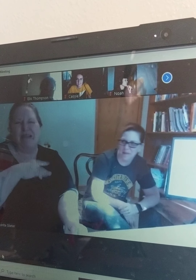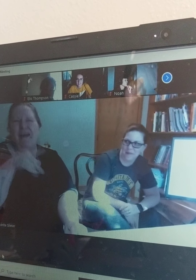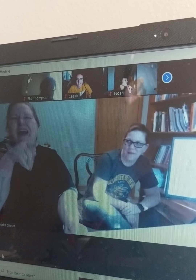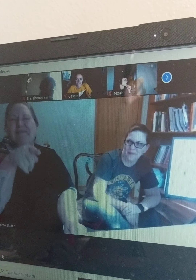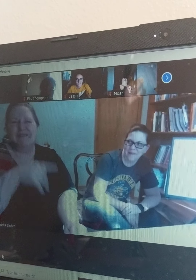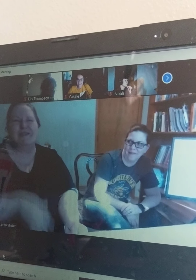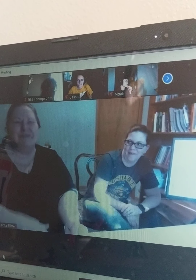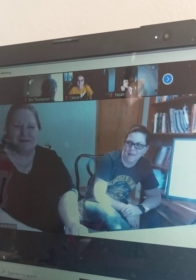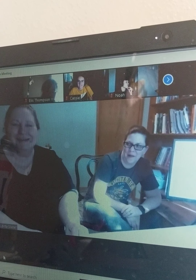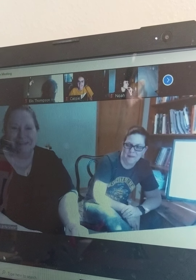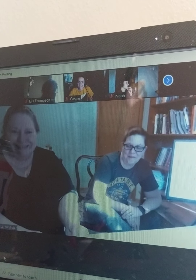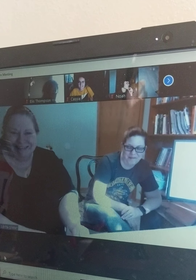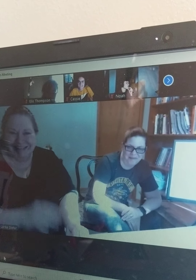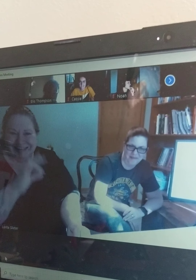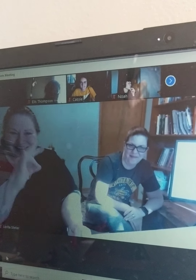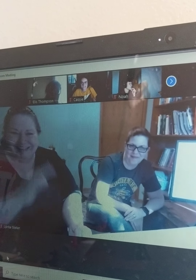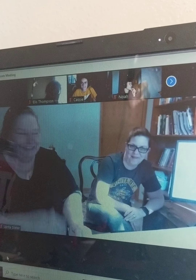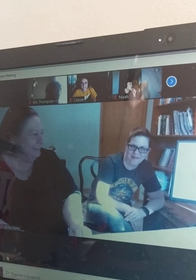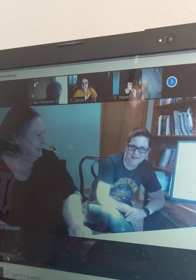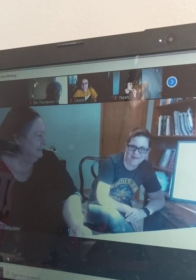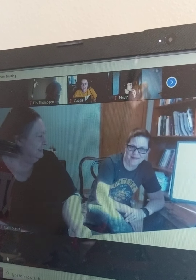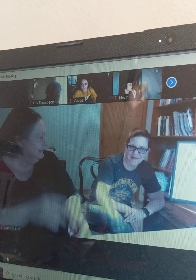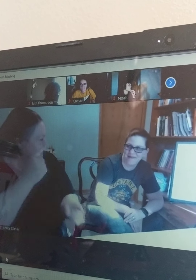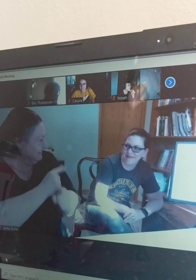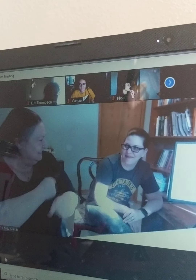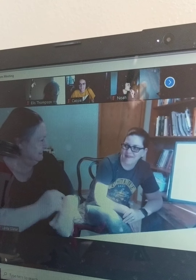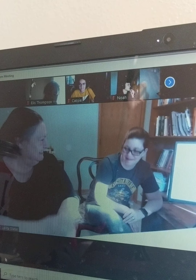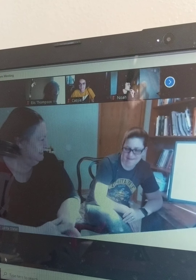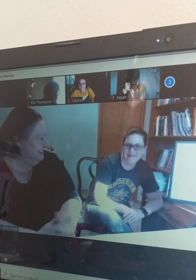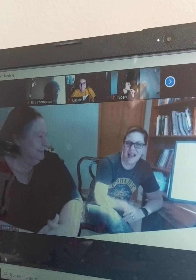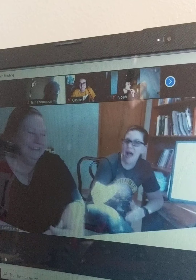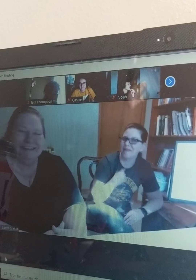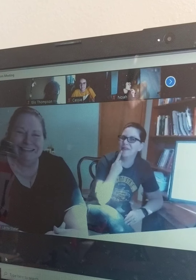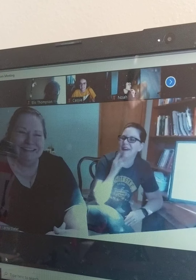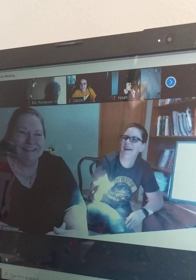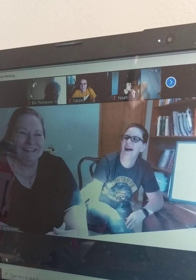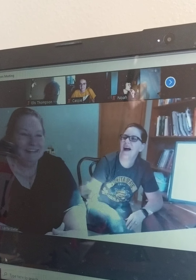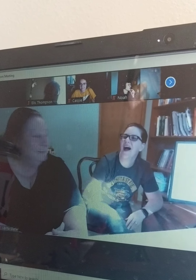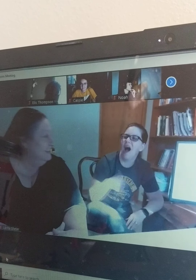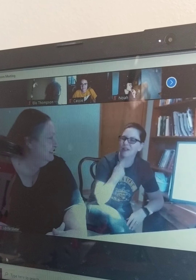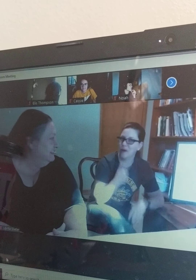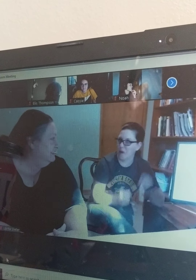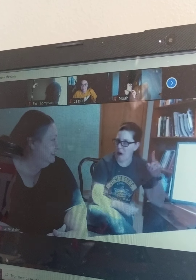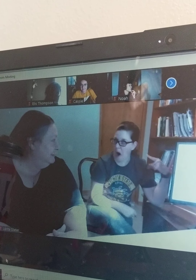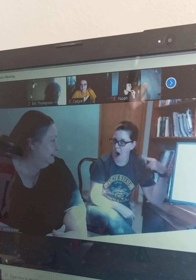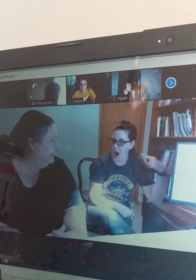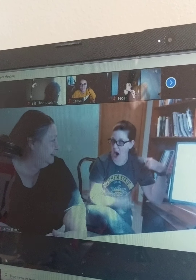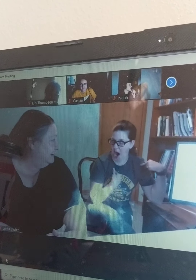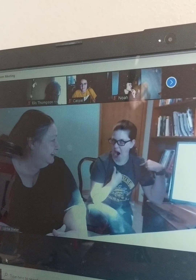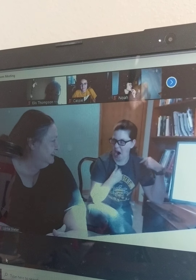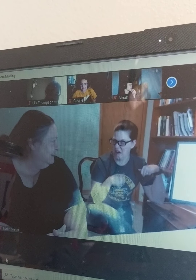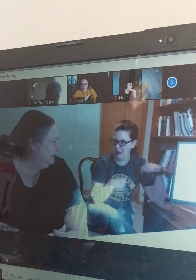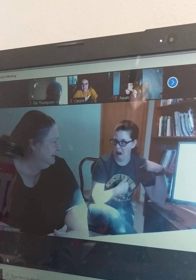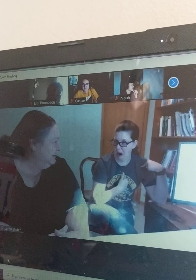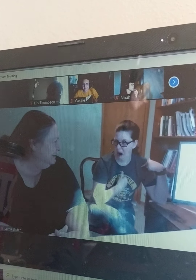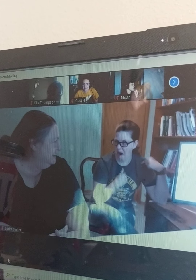with the deaf population and let them give you one. Right, Janet? That's absolutely right.